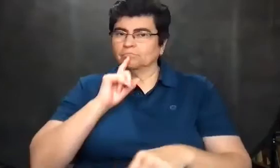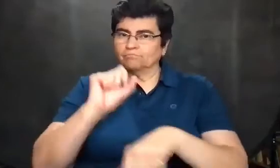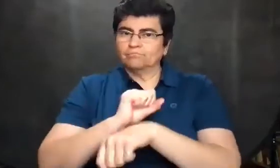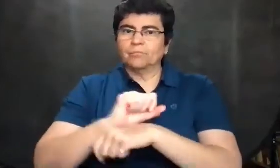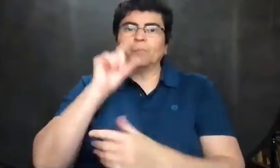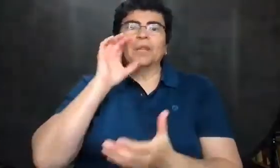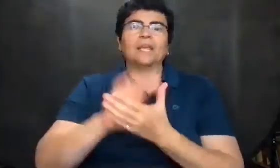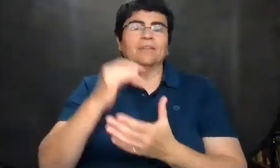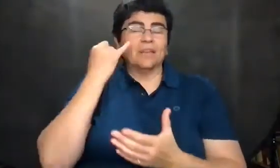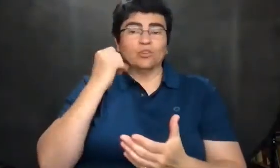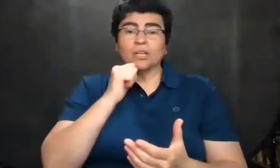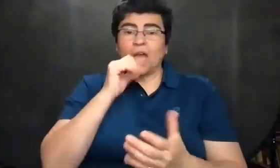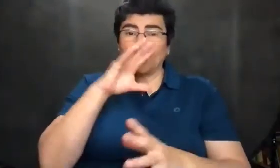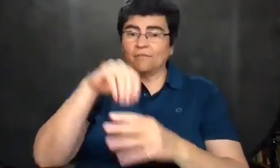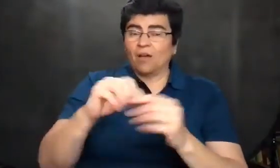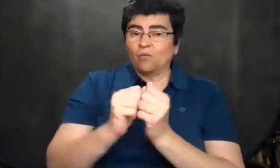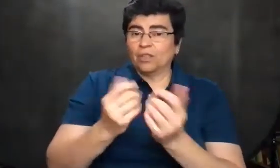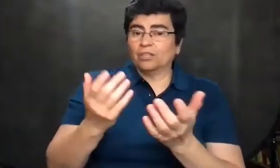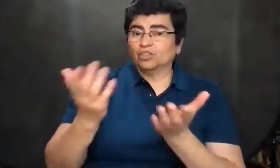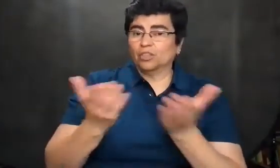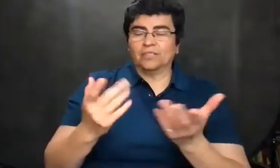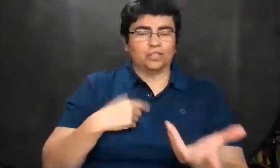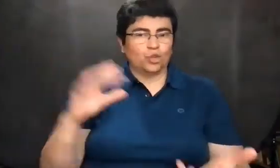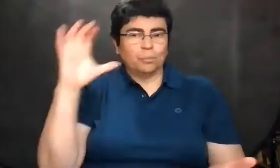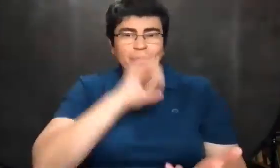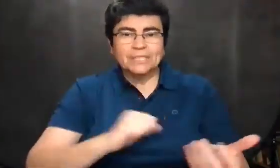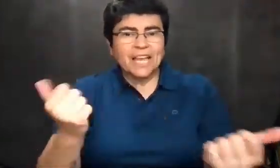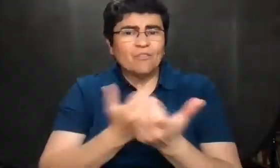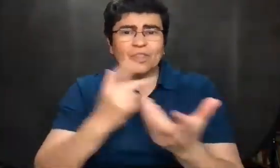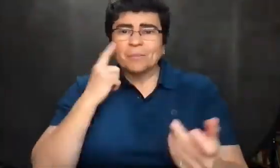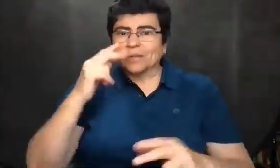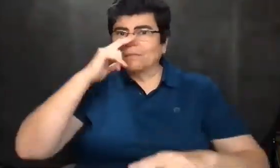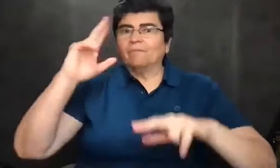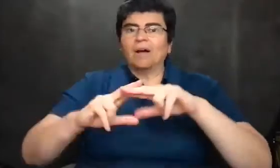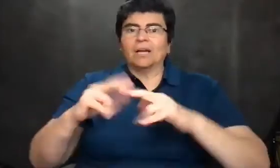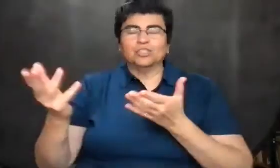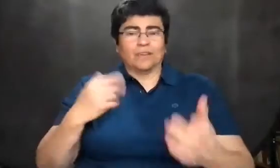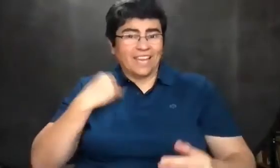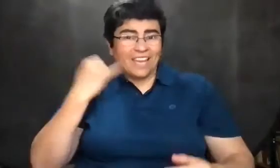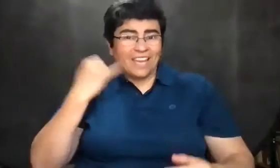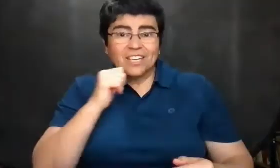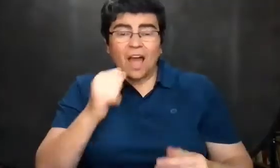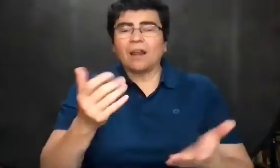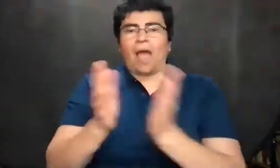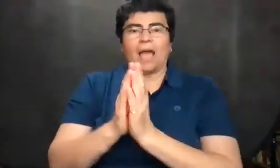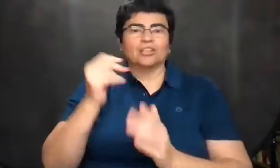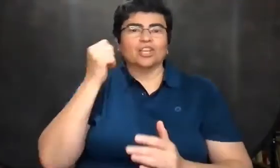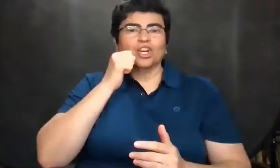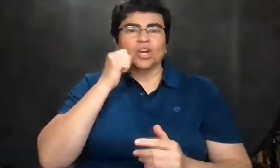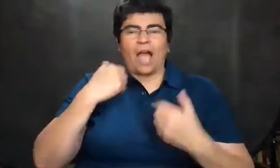involved in service, that you're missing the boat. That's where all the fun is. If you don't believe me, ask all these girls that have the COM after their name,